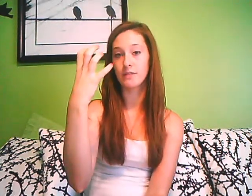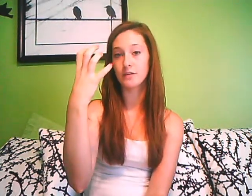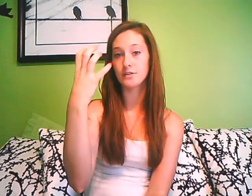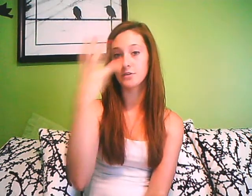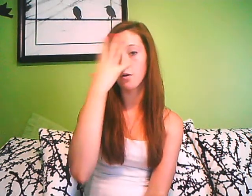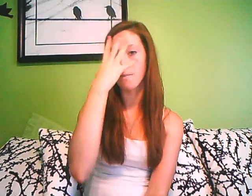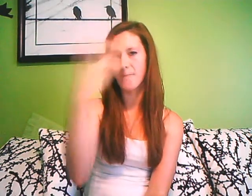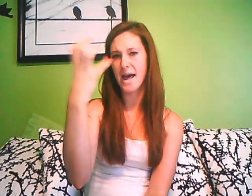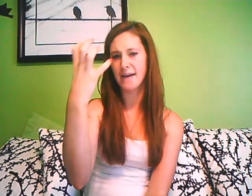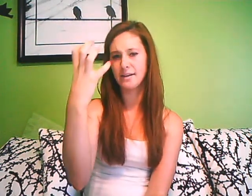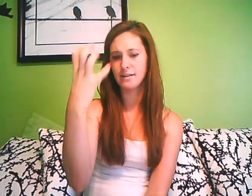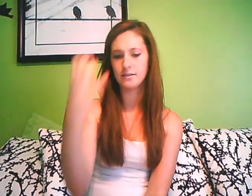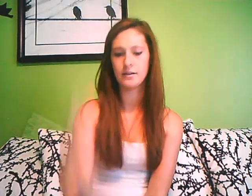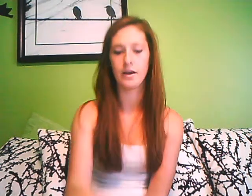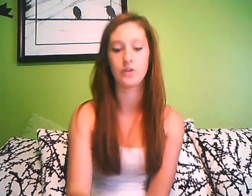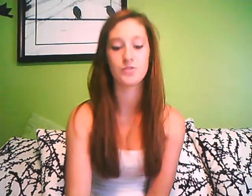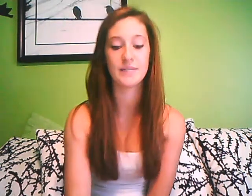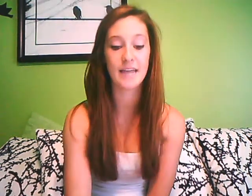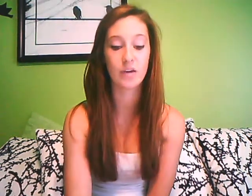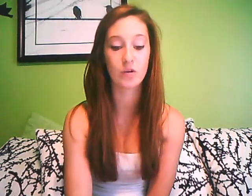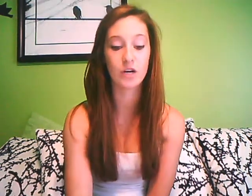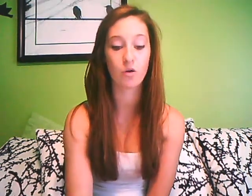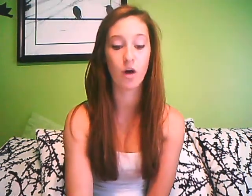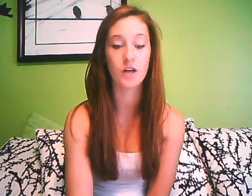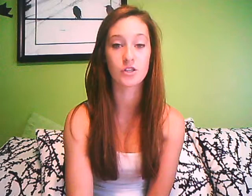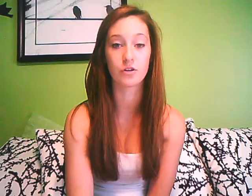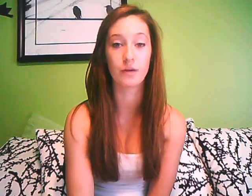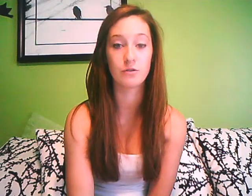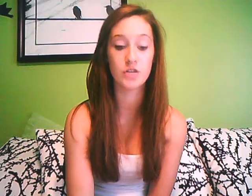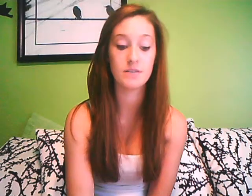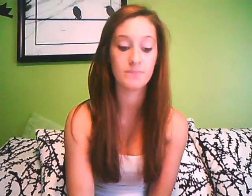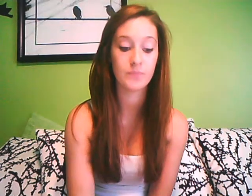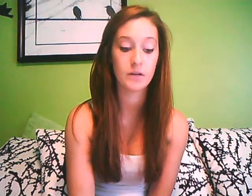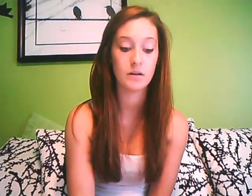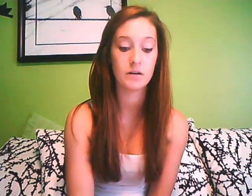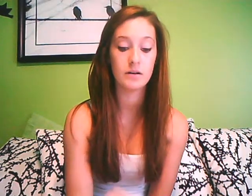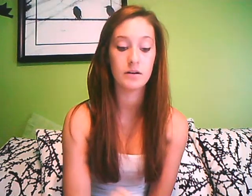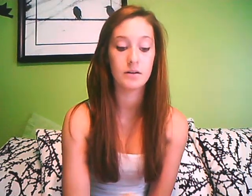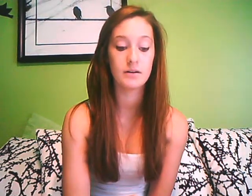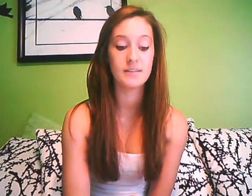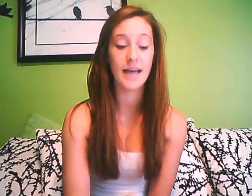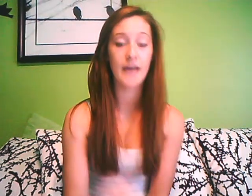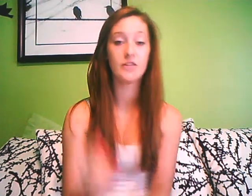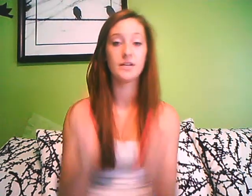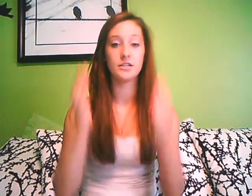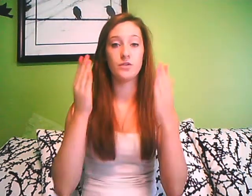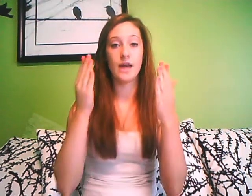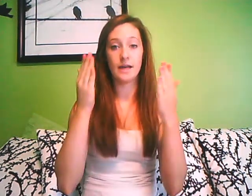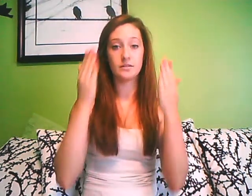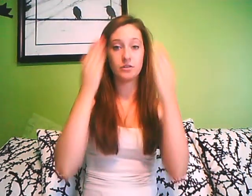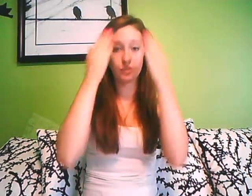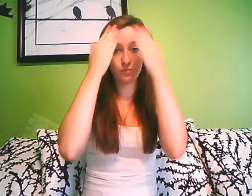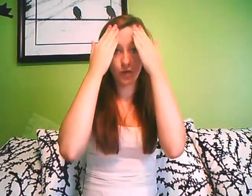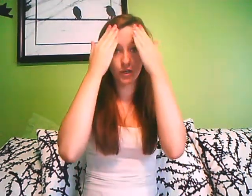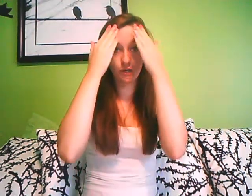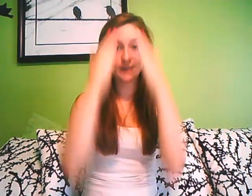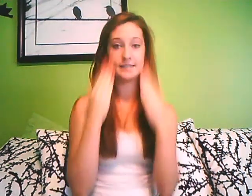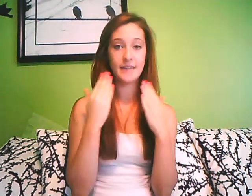So mad. That also means angry, cross, or grouchy. Sad, you take two hands and you just brush your face